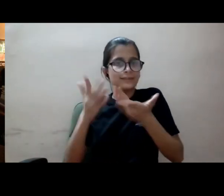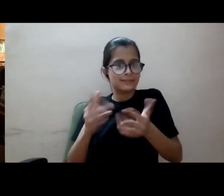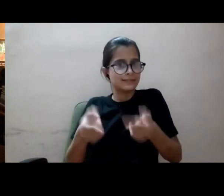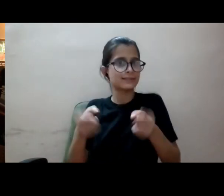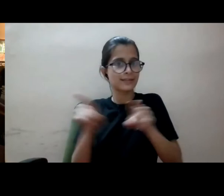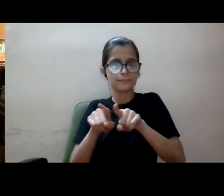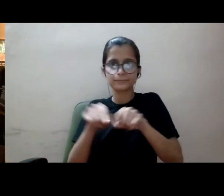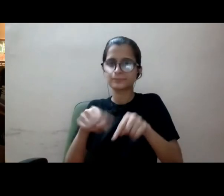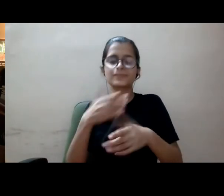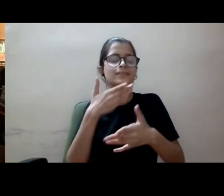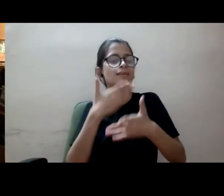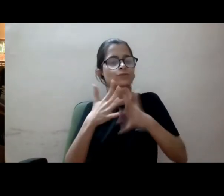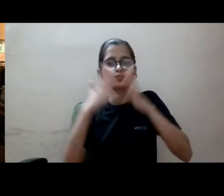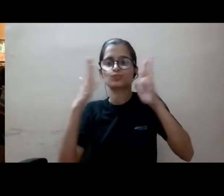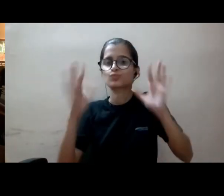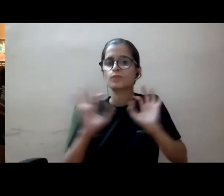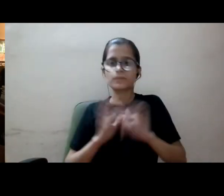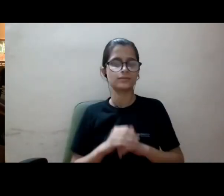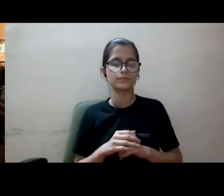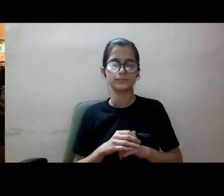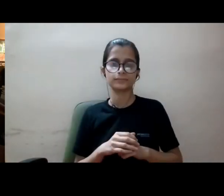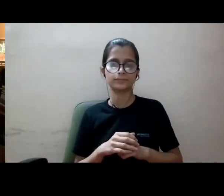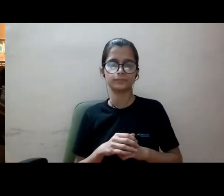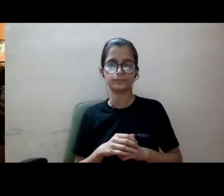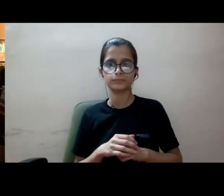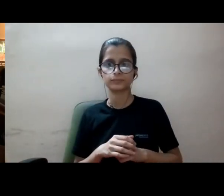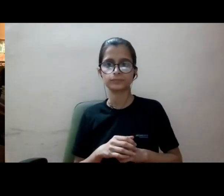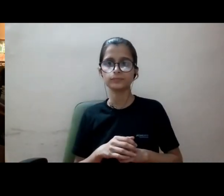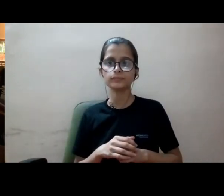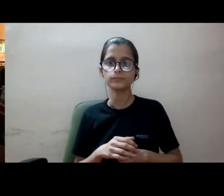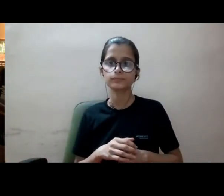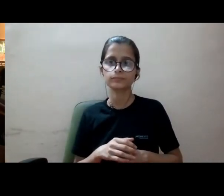Right. Thank you so much. You're welcome.